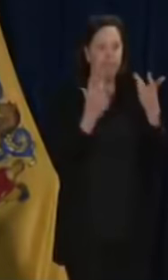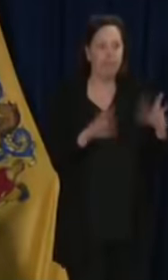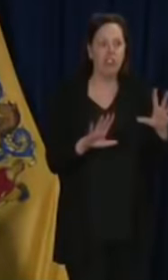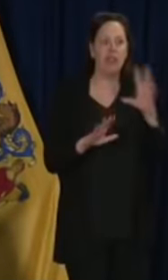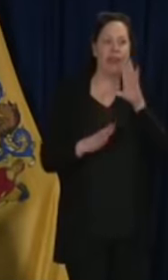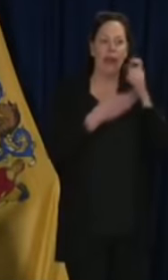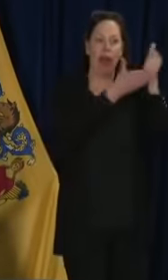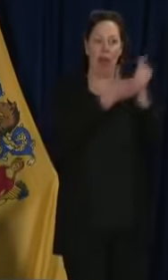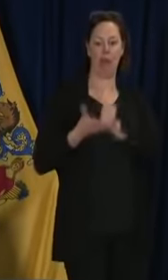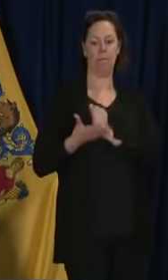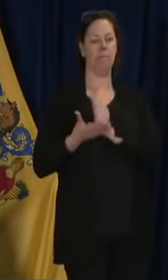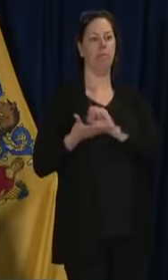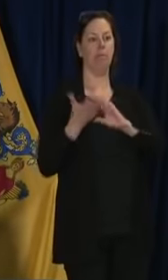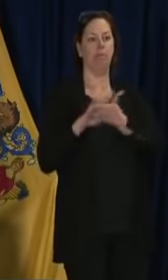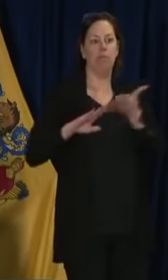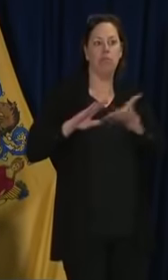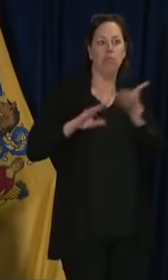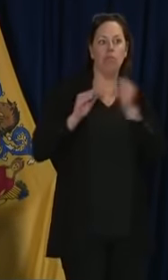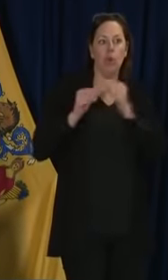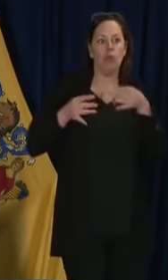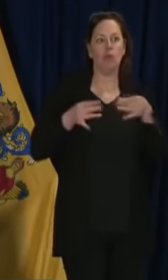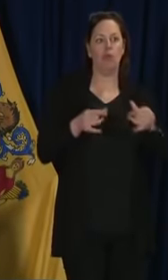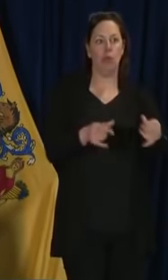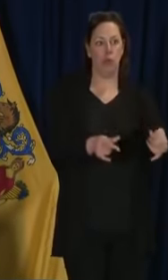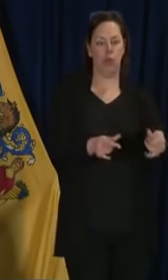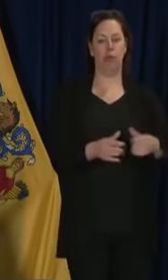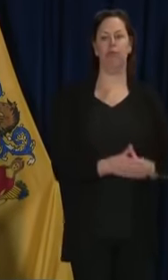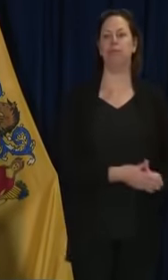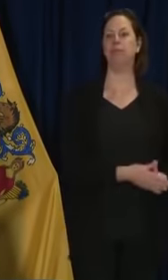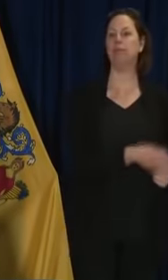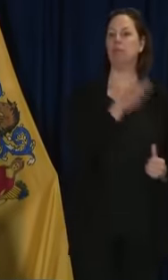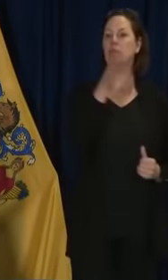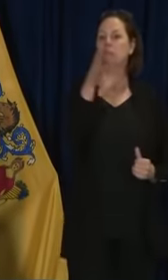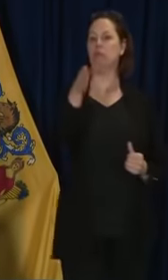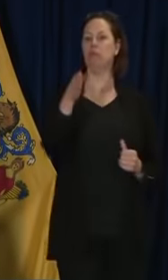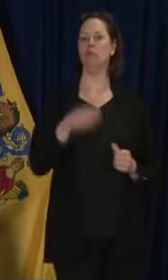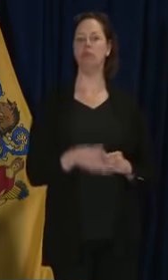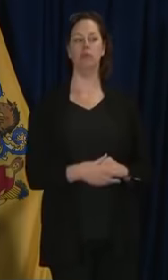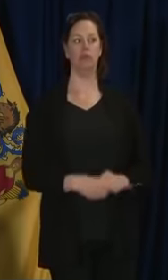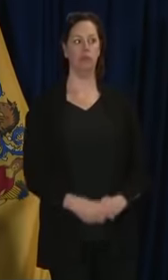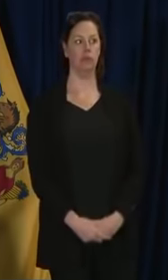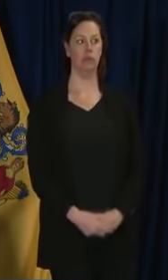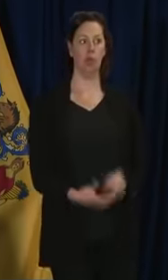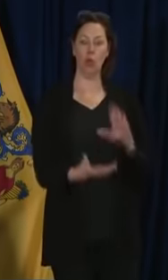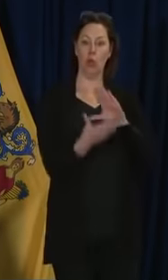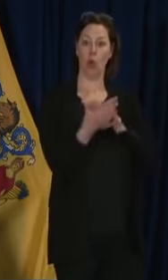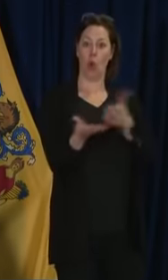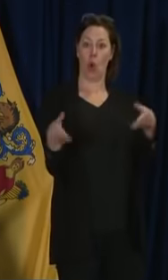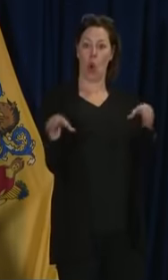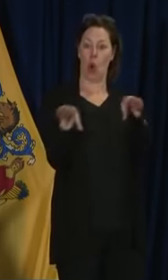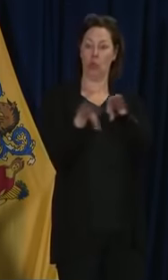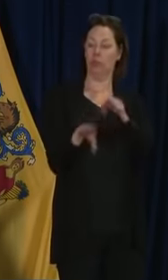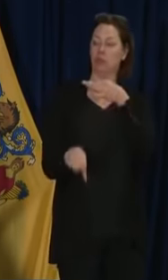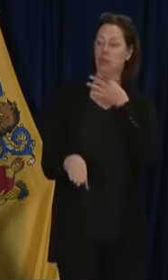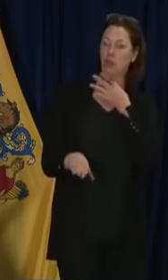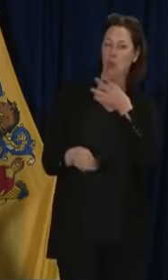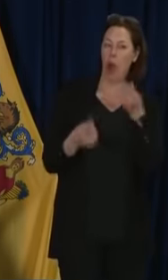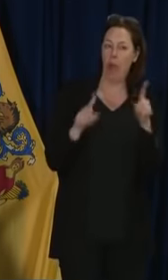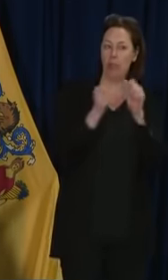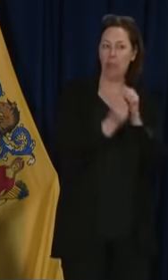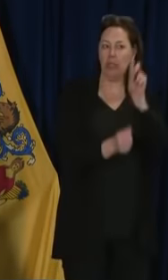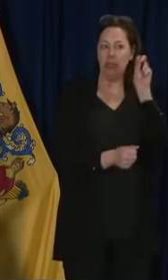deal. We'll go back to, we'll get to everybody, I promise. Brent? So the school closings, one, does that not affect daycare